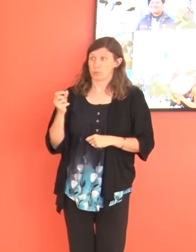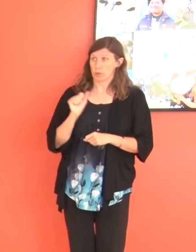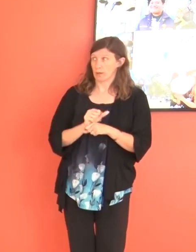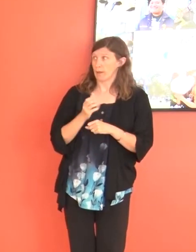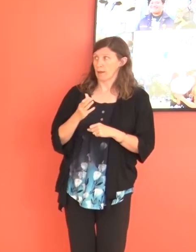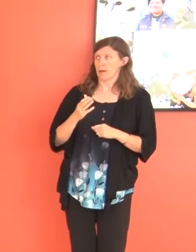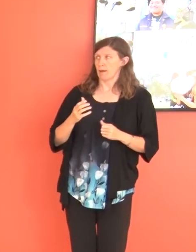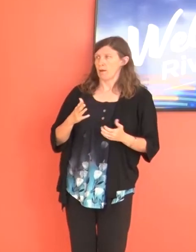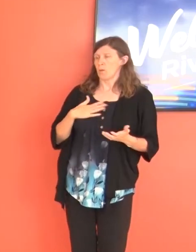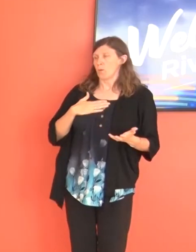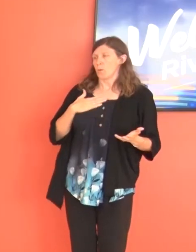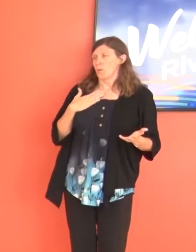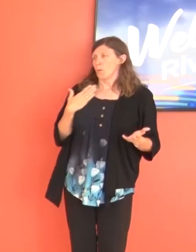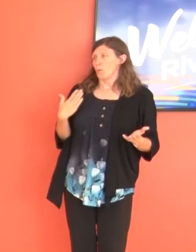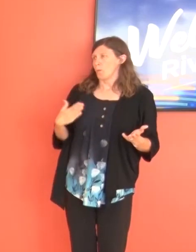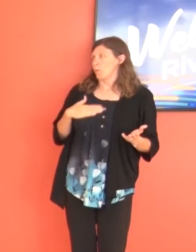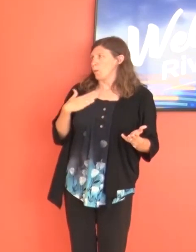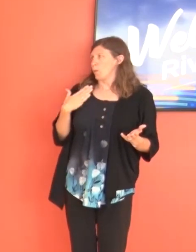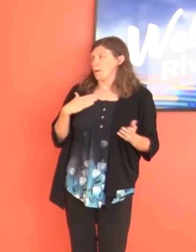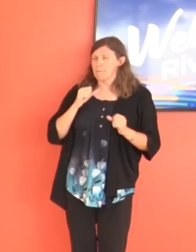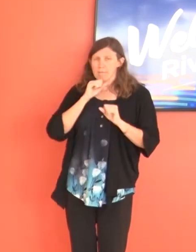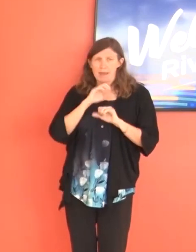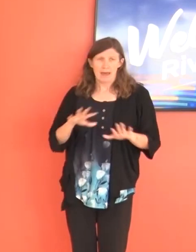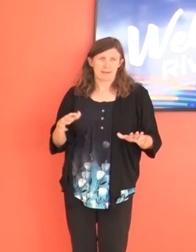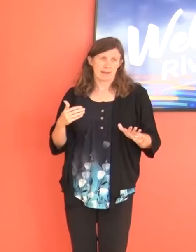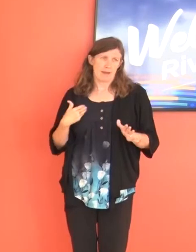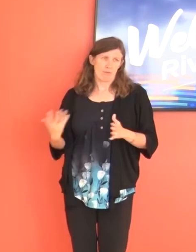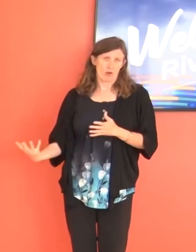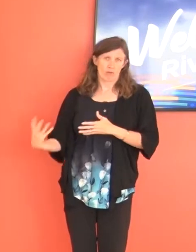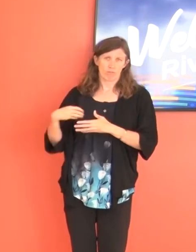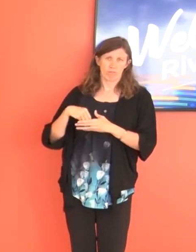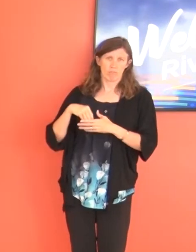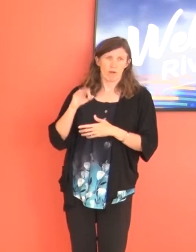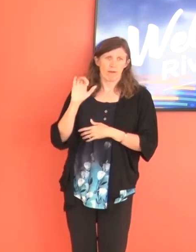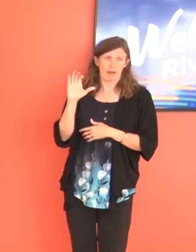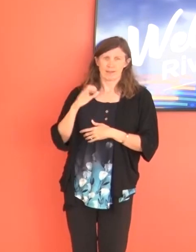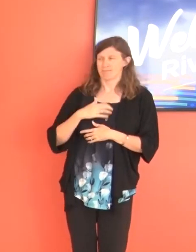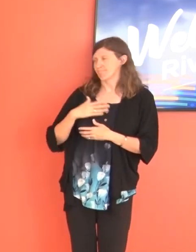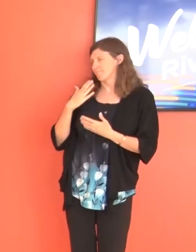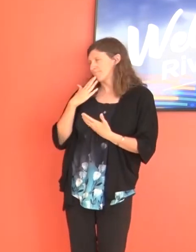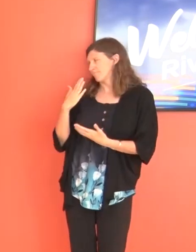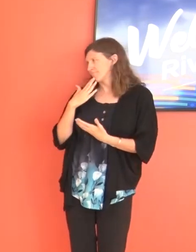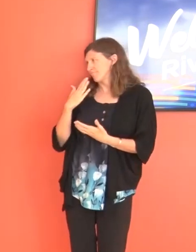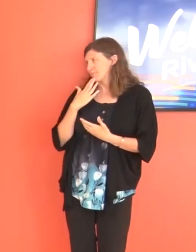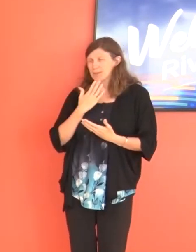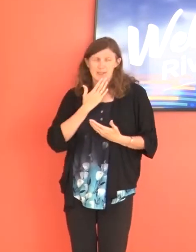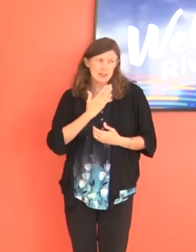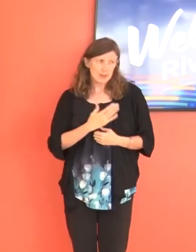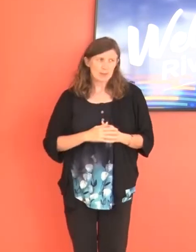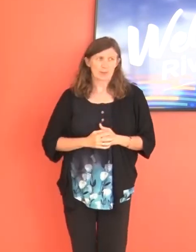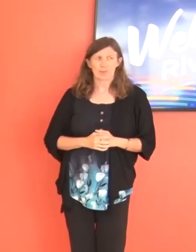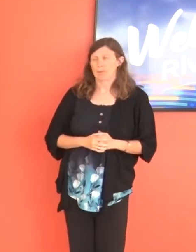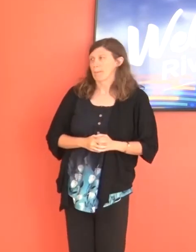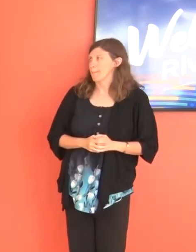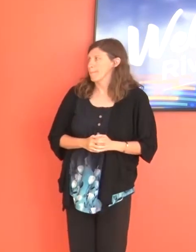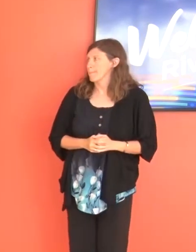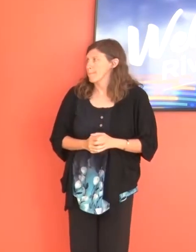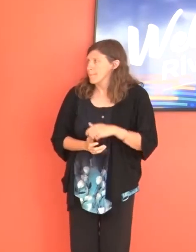I am so glad, and we are so blessed to have her with us. Thank you, Dr.